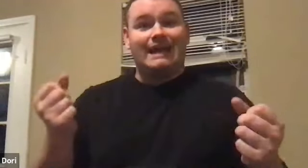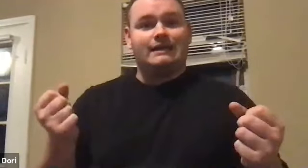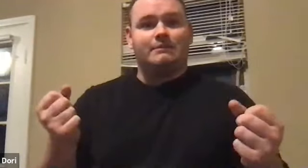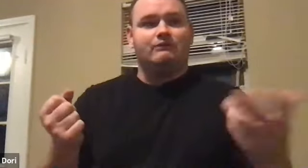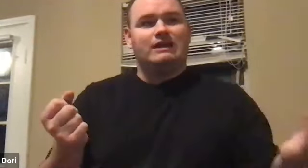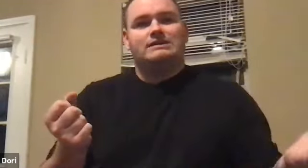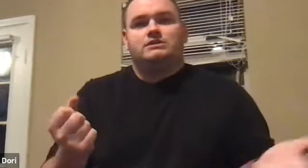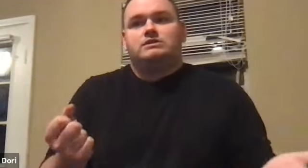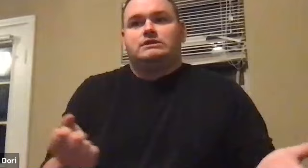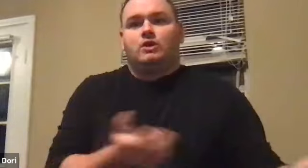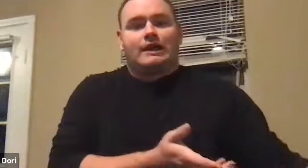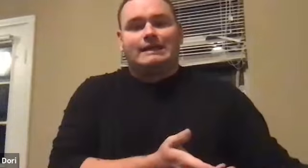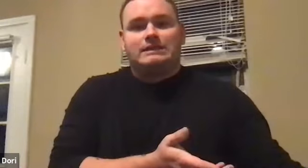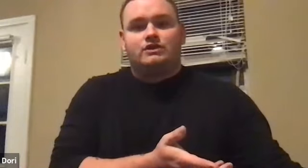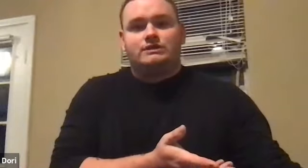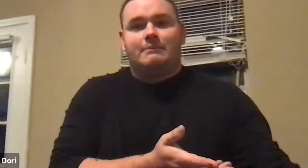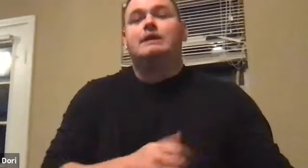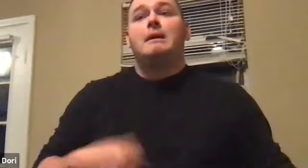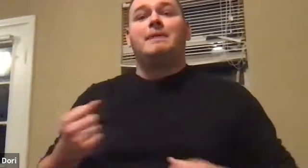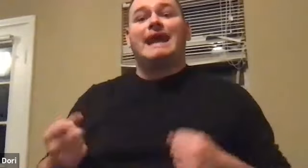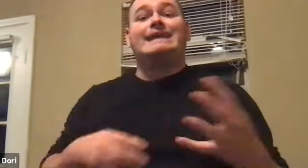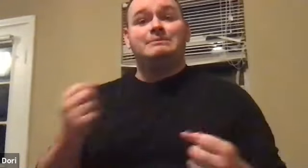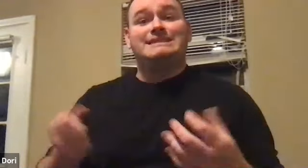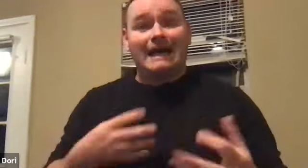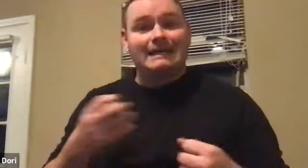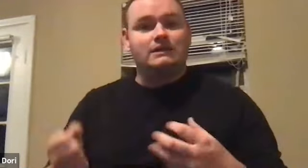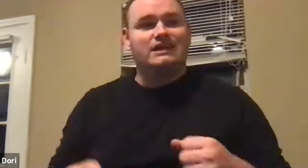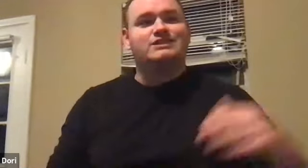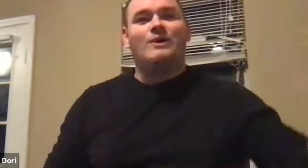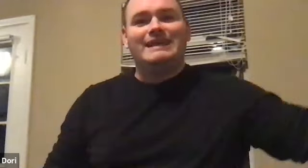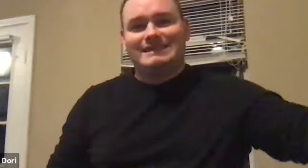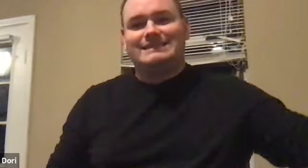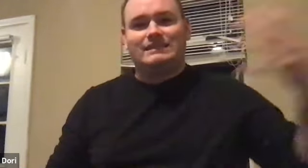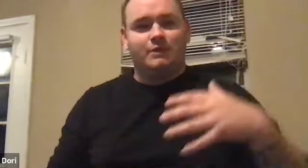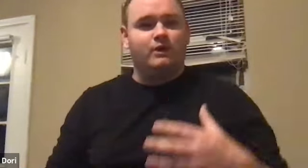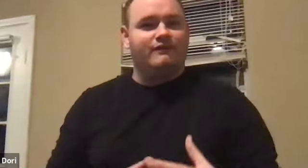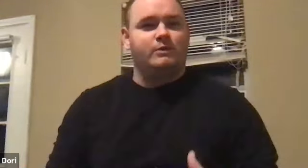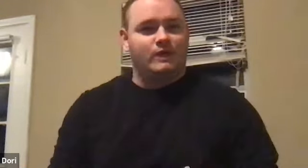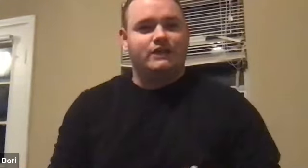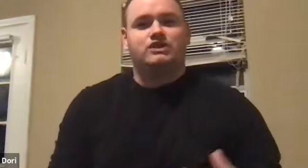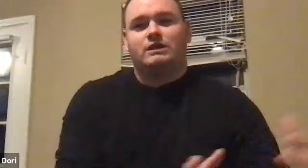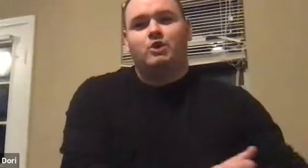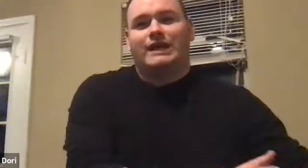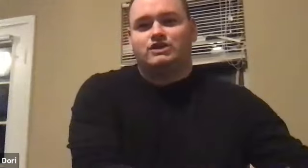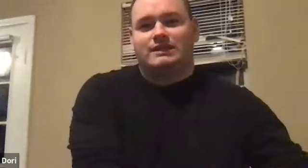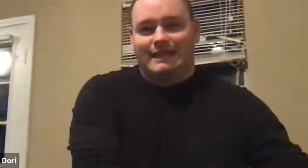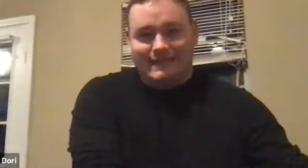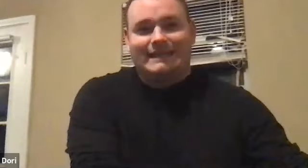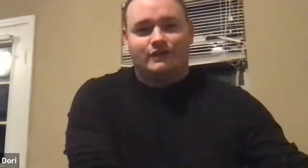signing, but I realize this does no good. He doesn't understand me, but I keep signing so he can see the beauty of communication, the communication that he can